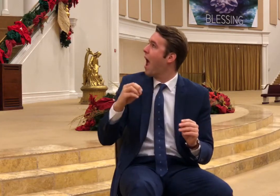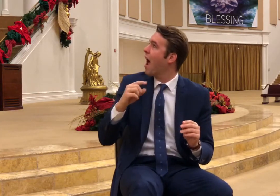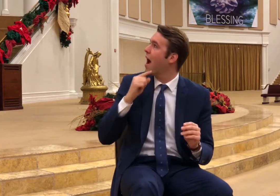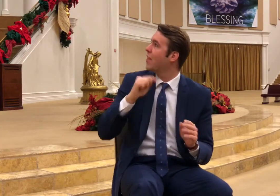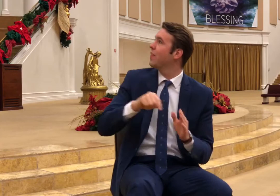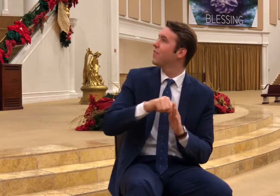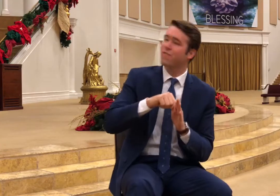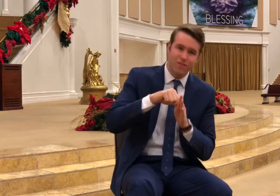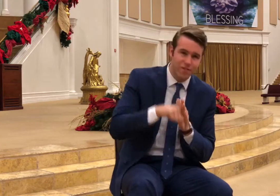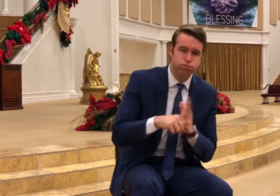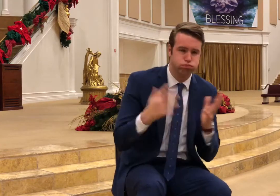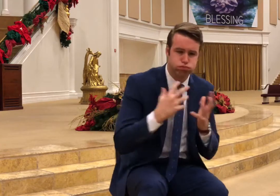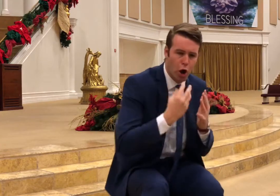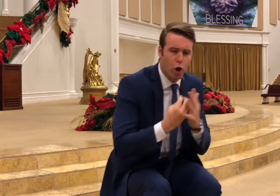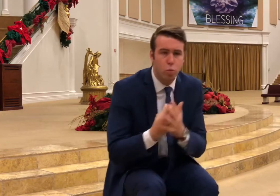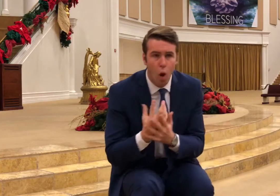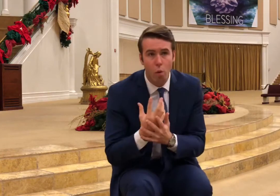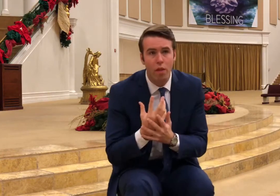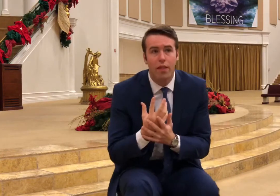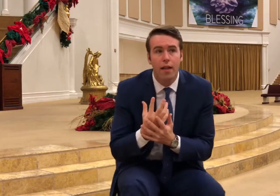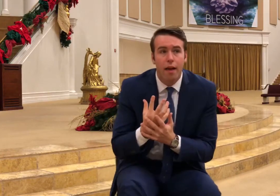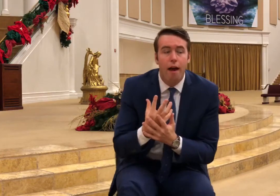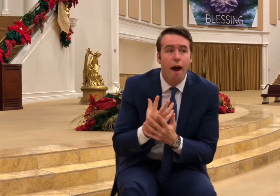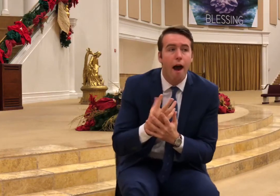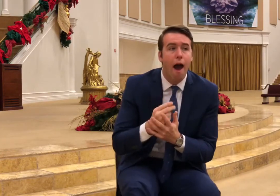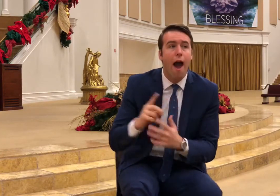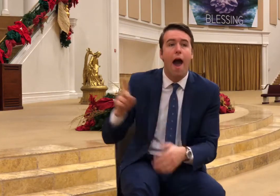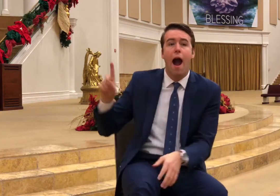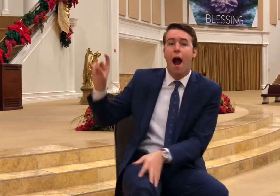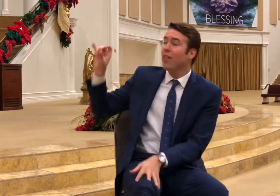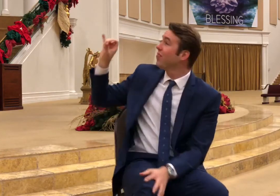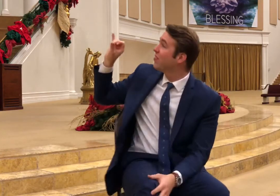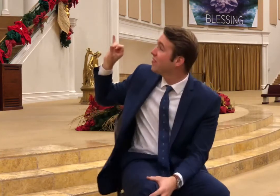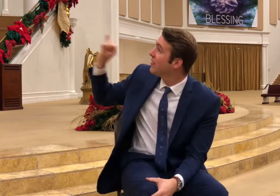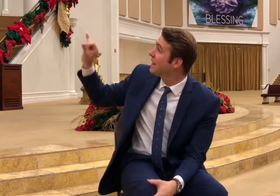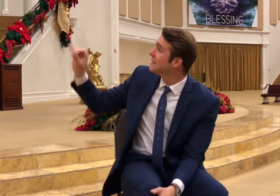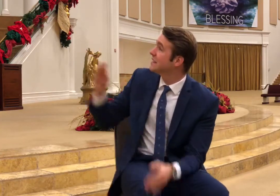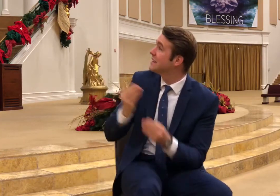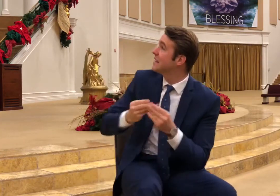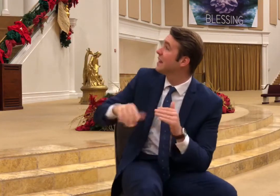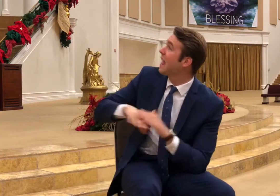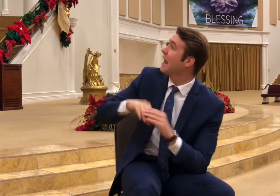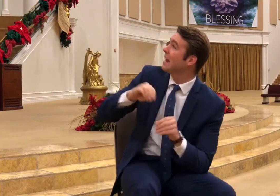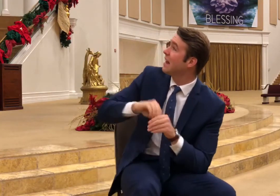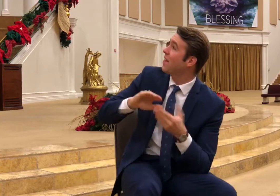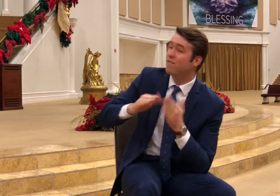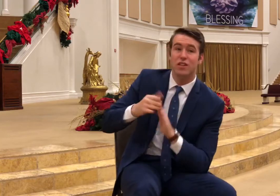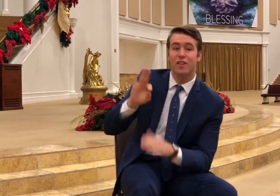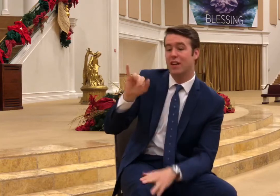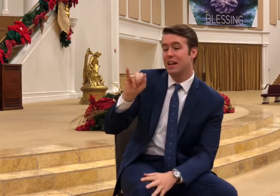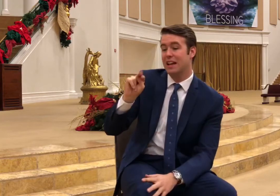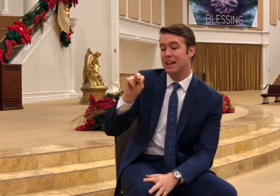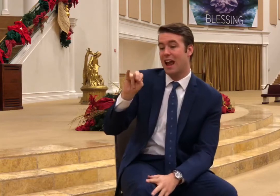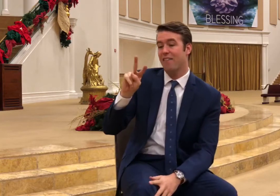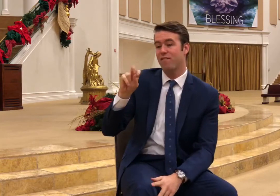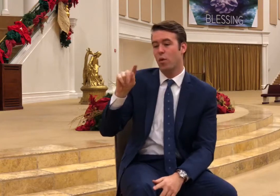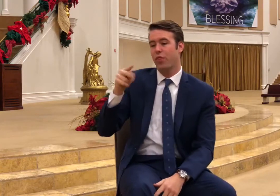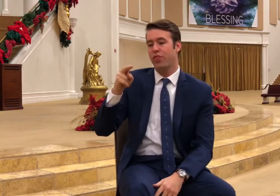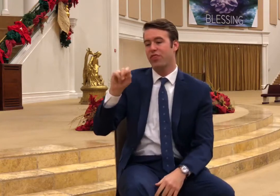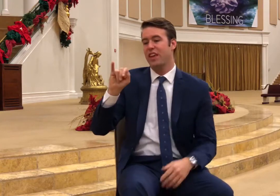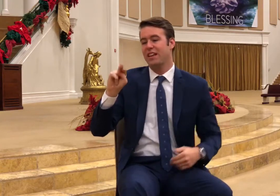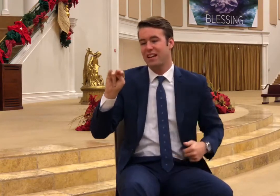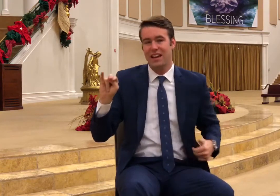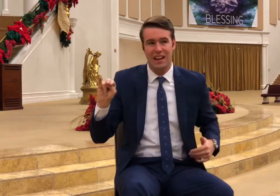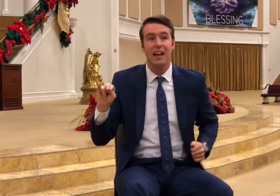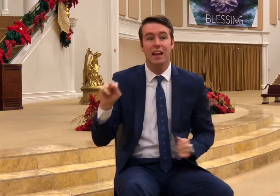vigorous growth. And this is the land in the village of Nyamuthini.